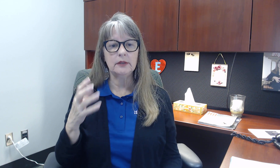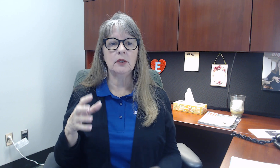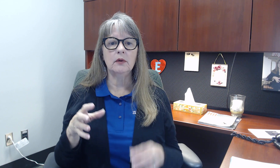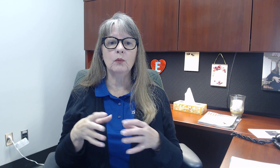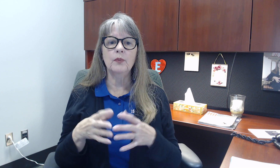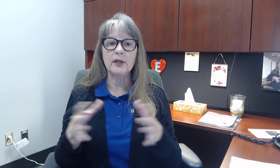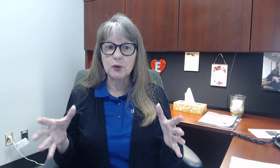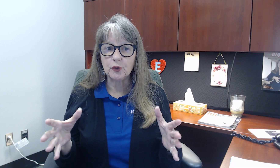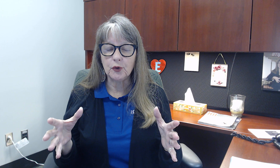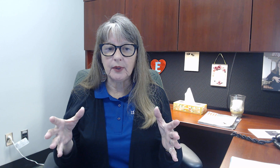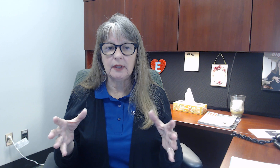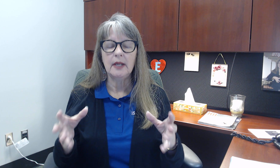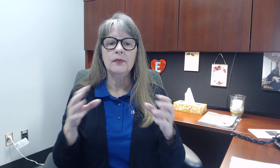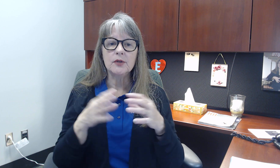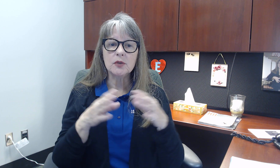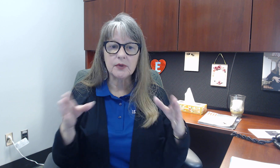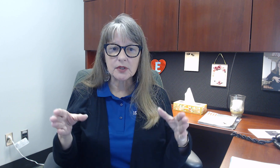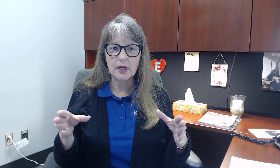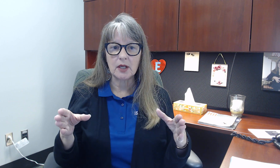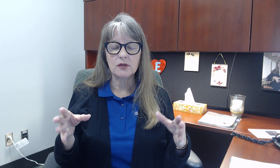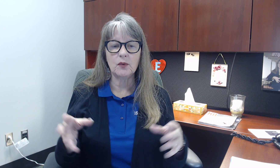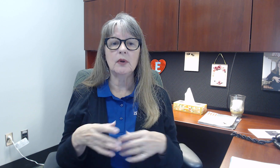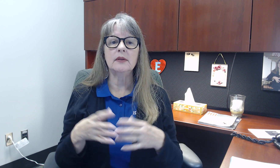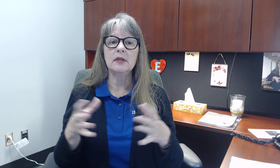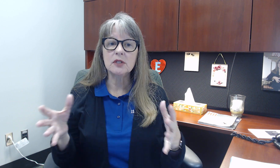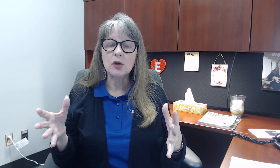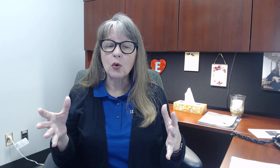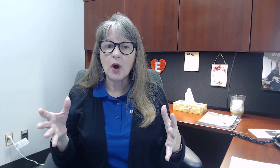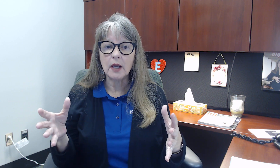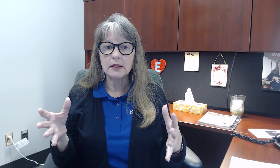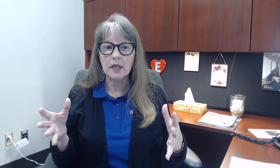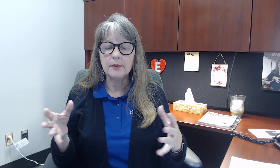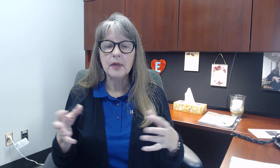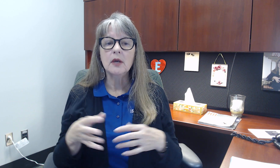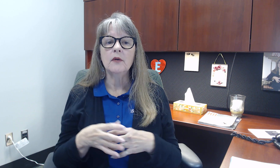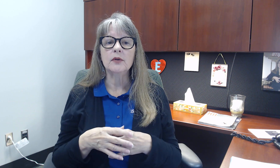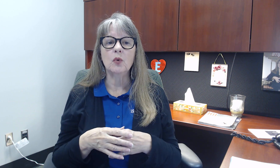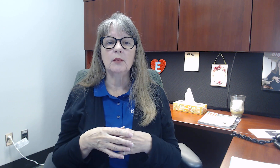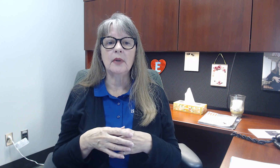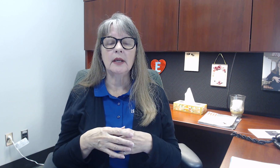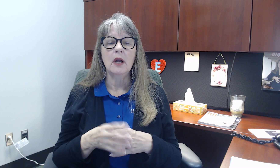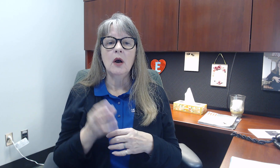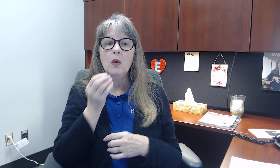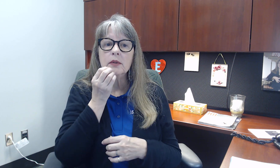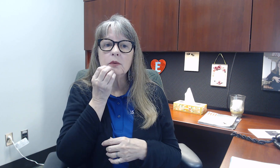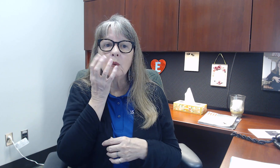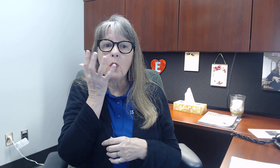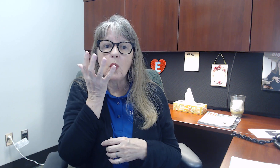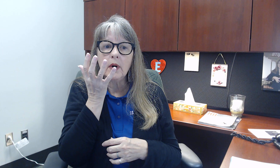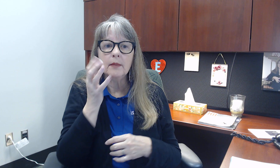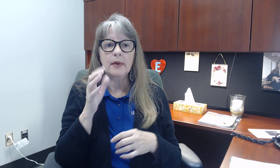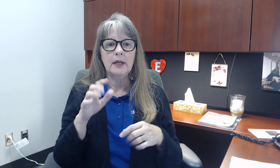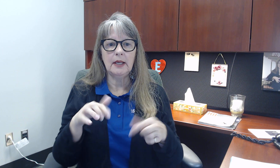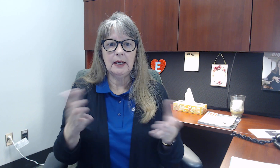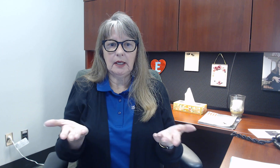to, that's what you're doing. This is what the sign is for. This is the whole concept. If it's warm, like, oh, it's warm in